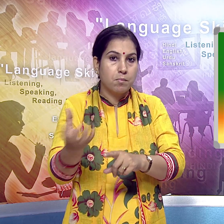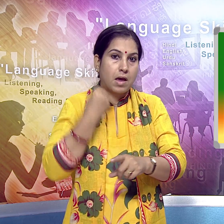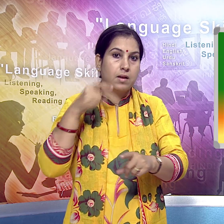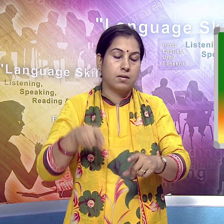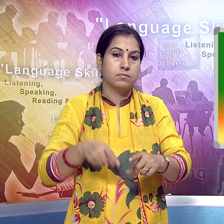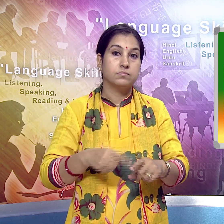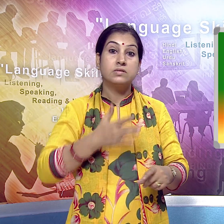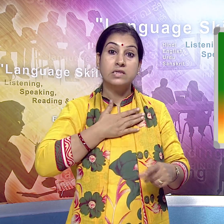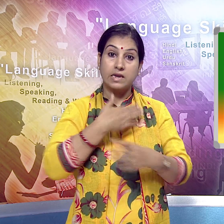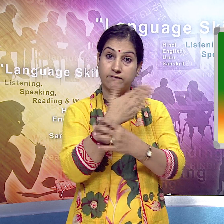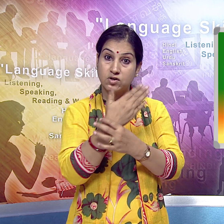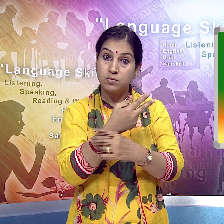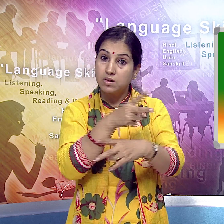green leafy vegetables,